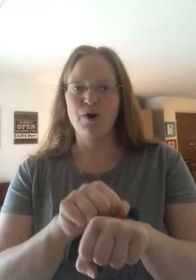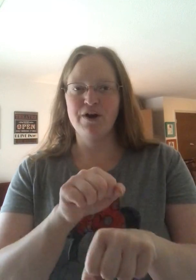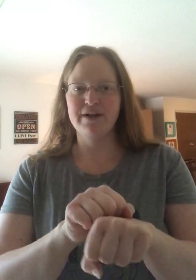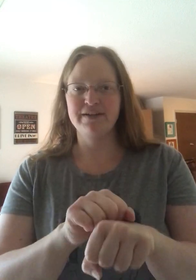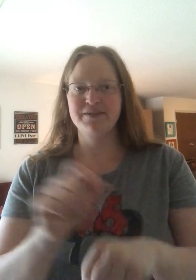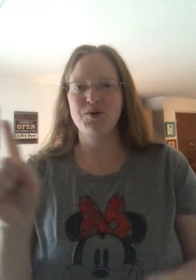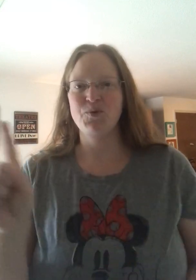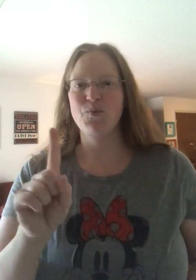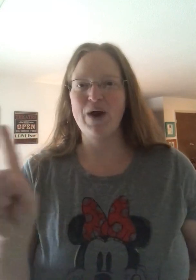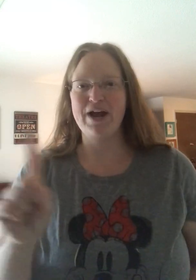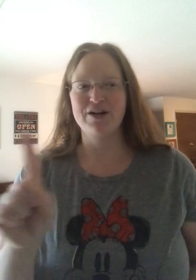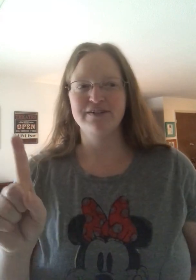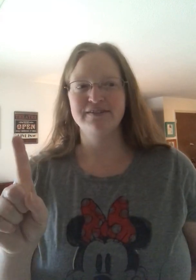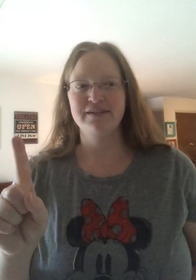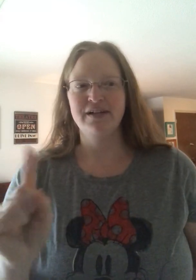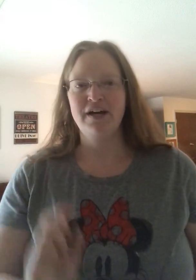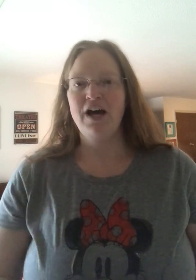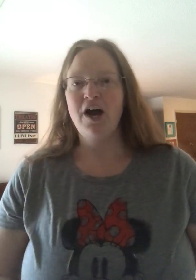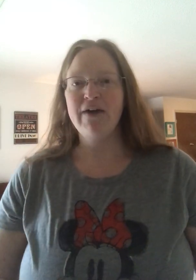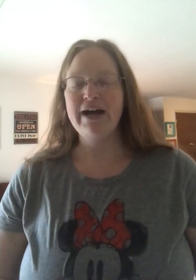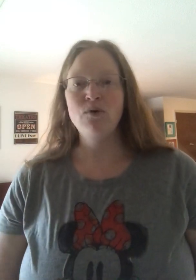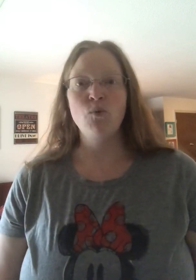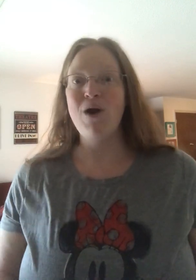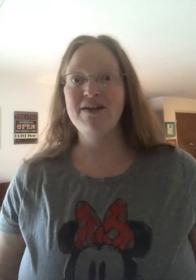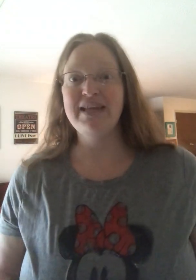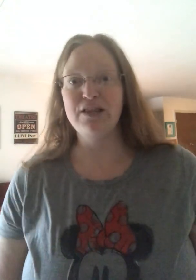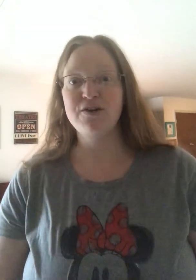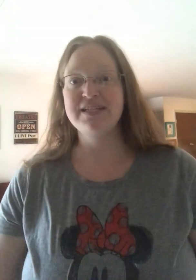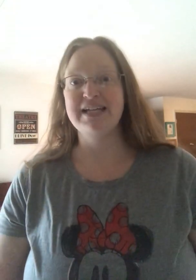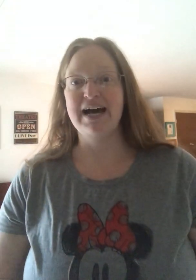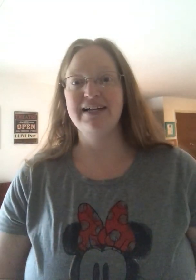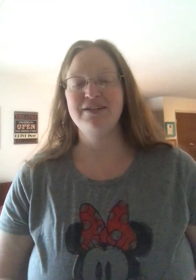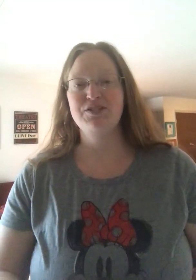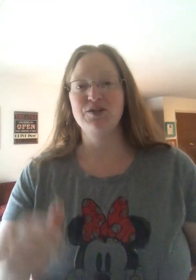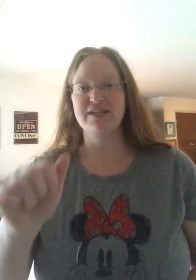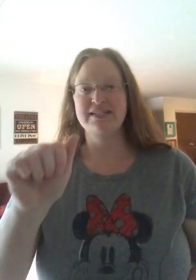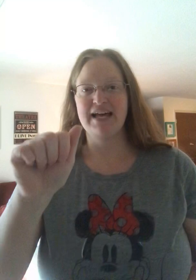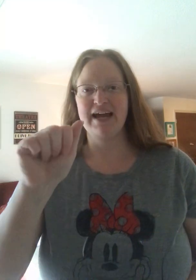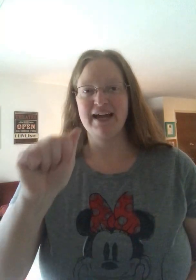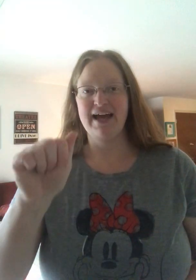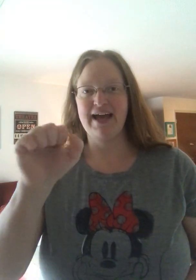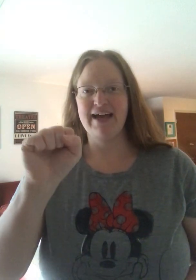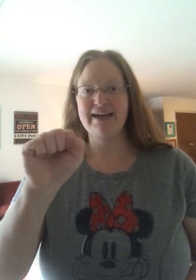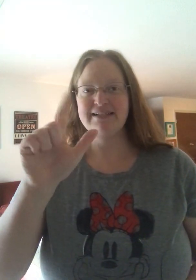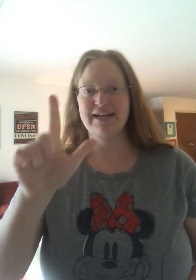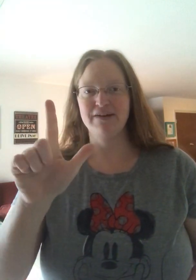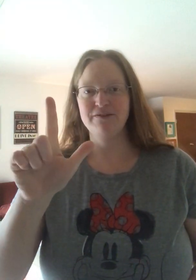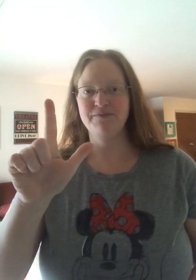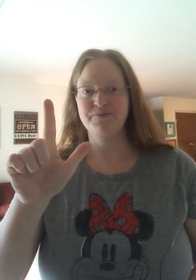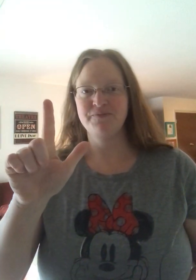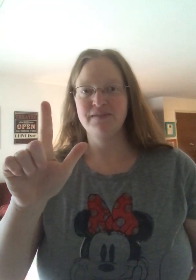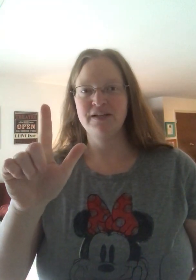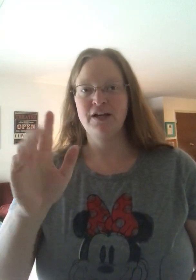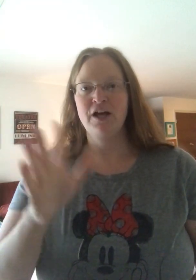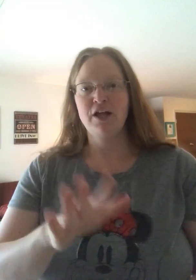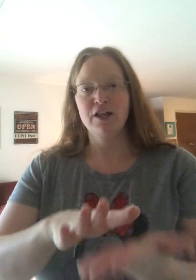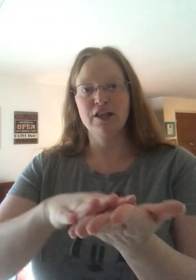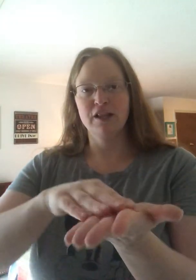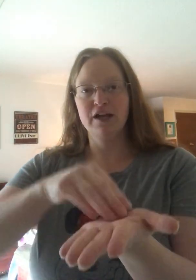Work, where. Okay, where did they learn to sign? So you're going to say ASL,